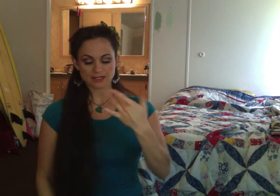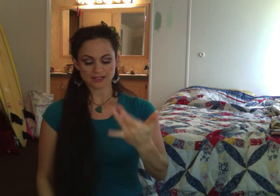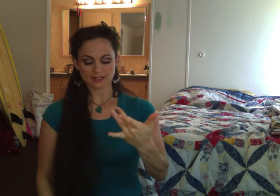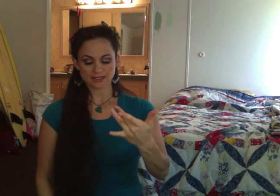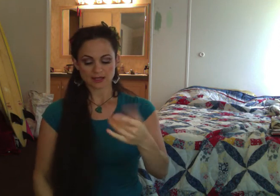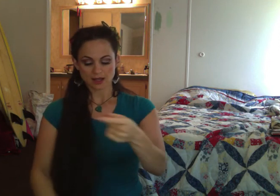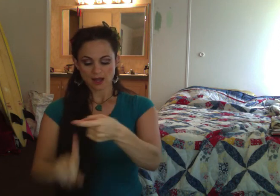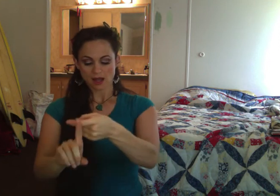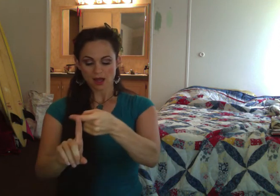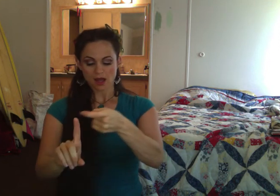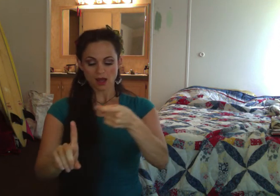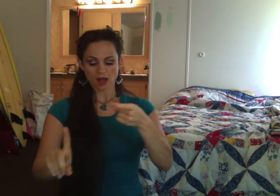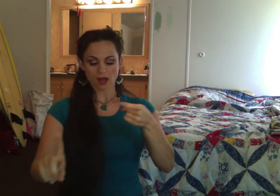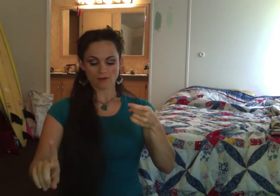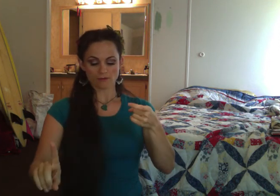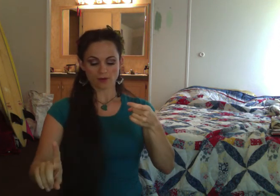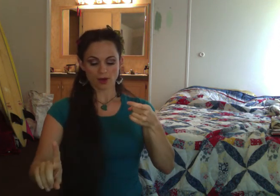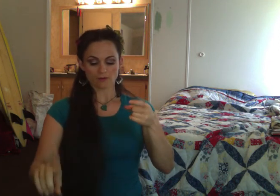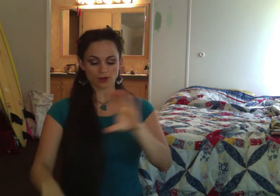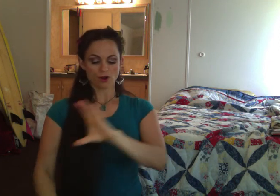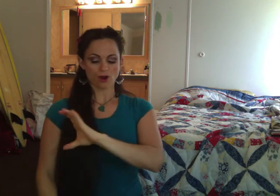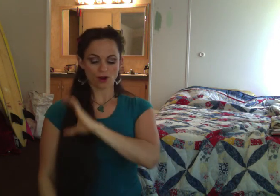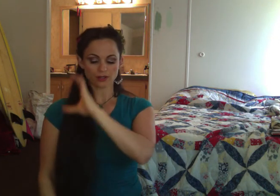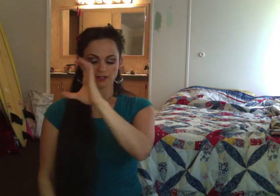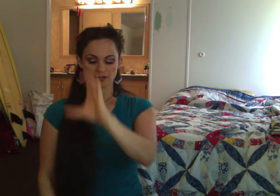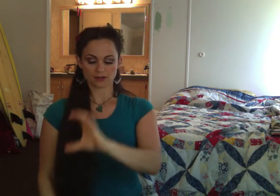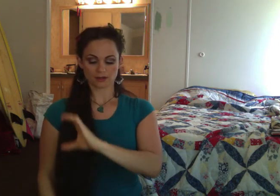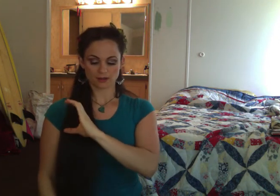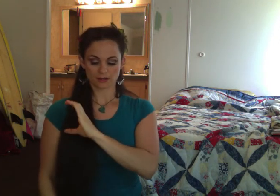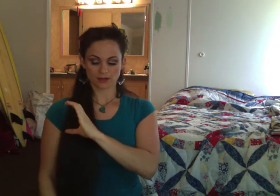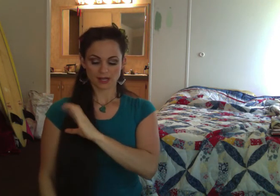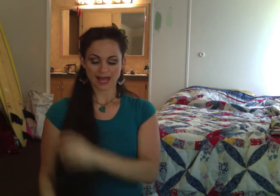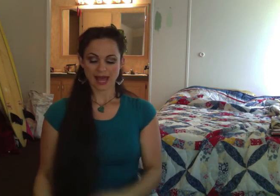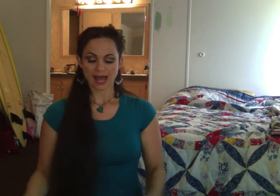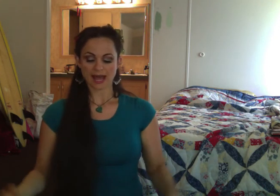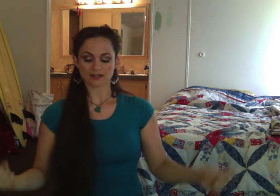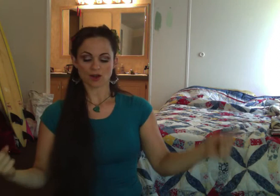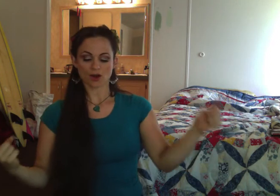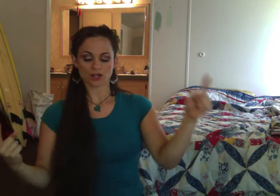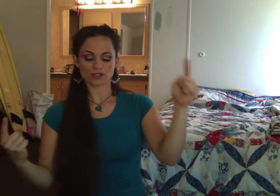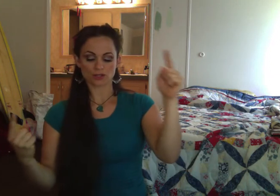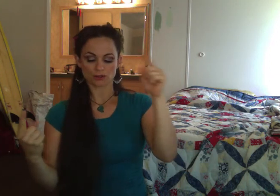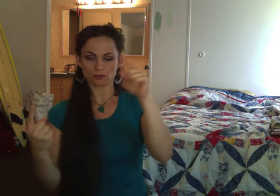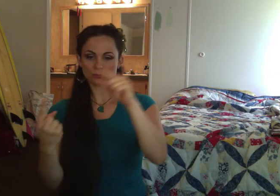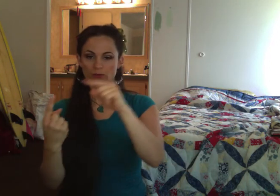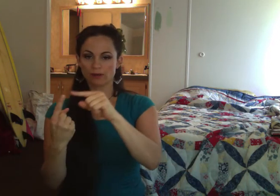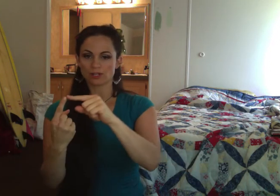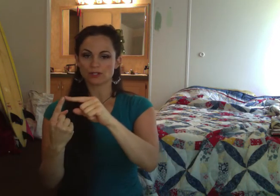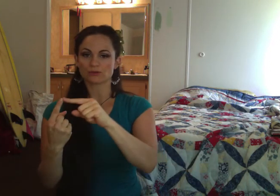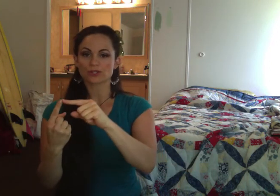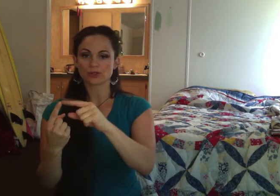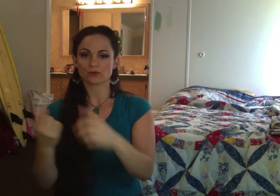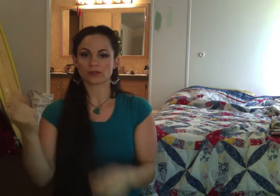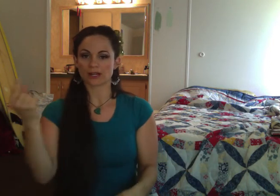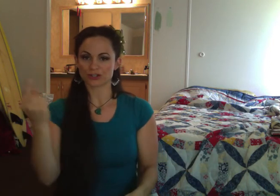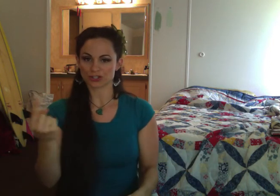singleness of your heart, as onto, whenever you do to, here's your